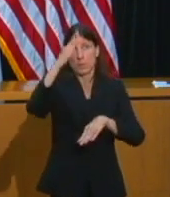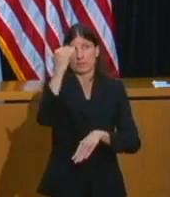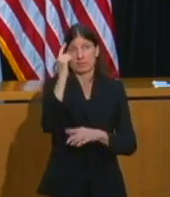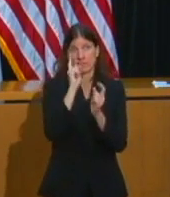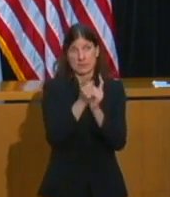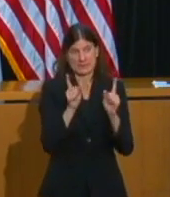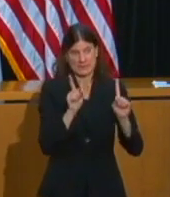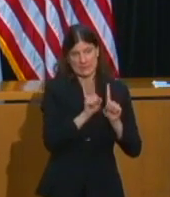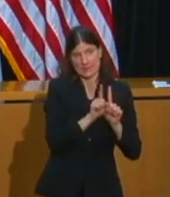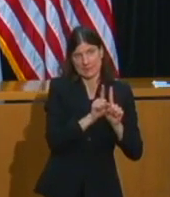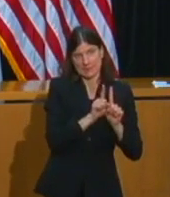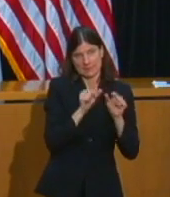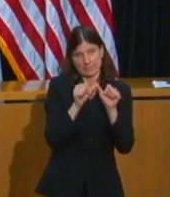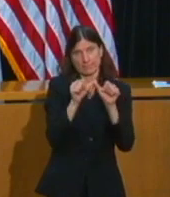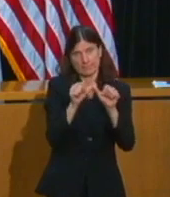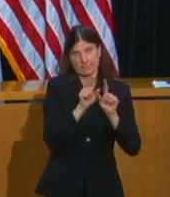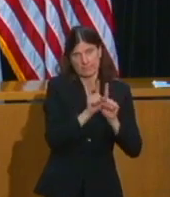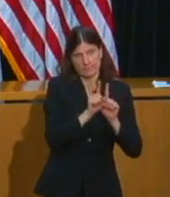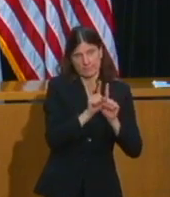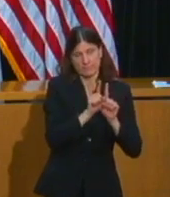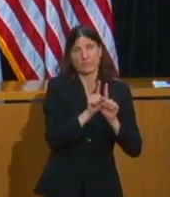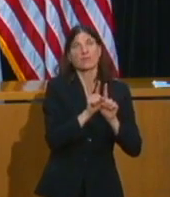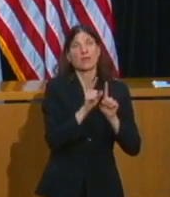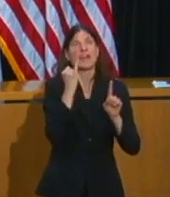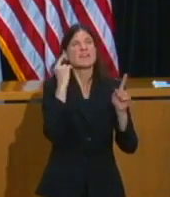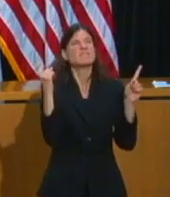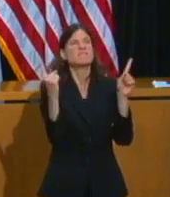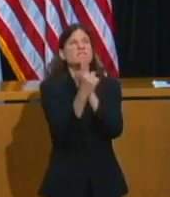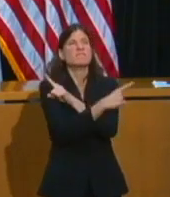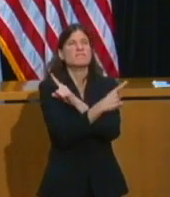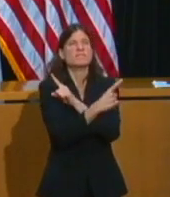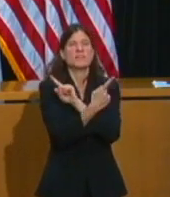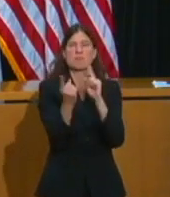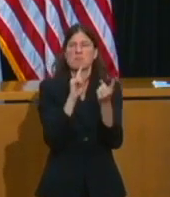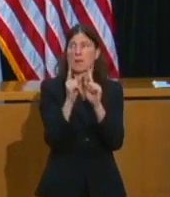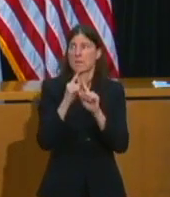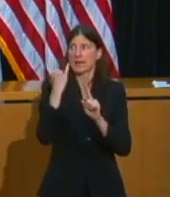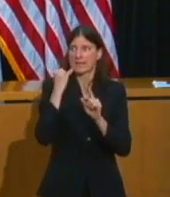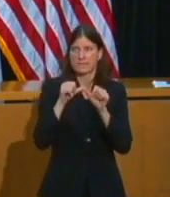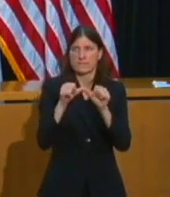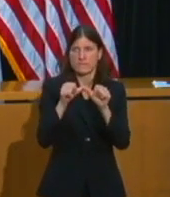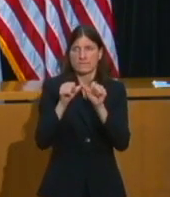sure, I mean, as I said, big gatherings like that, they come with significant risks.